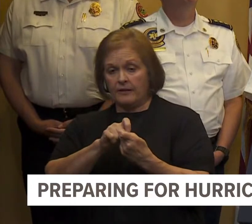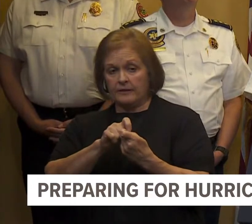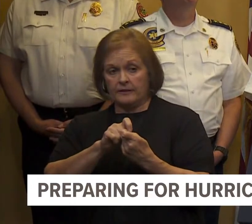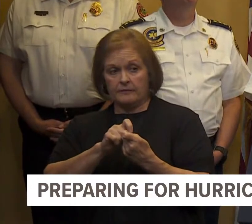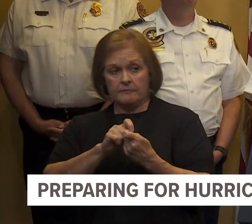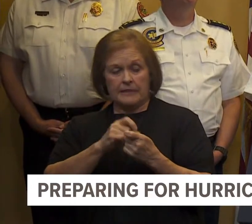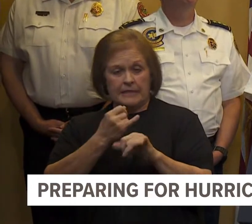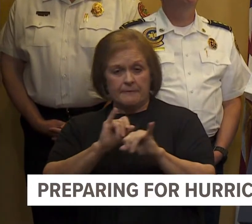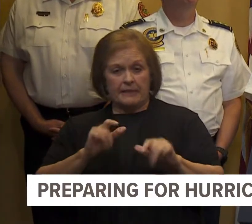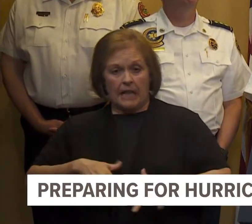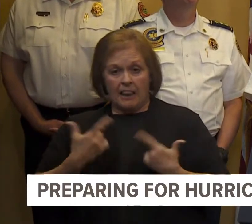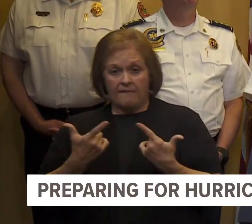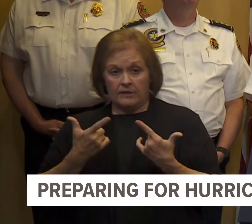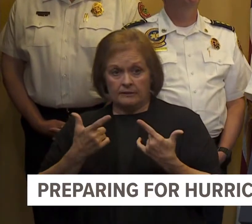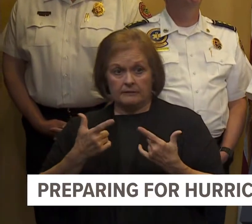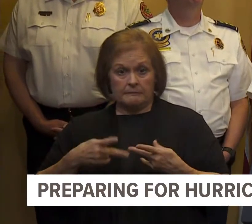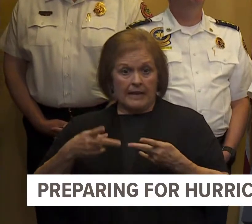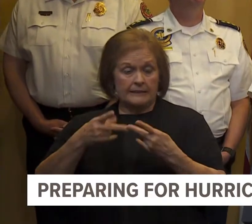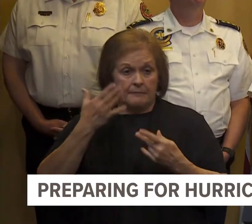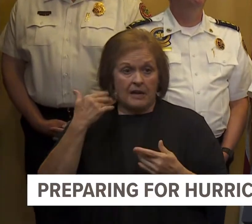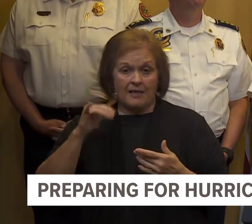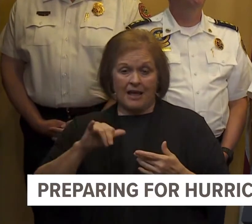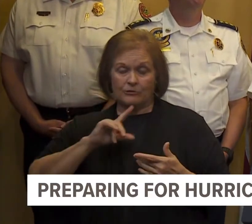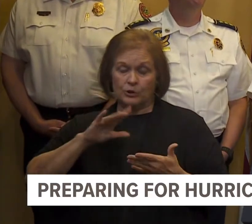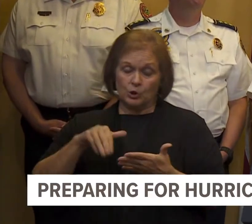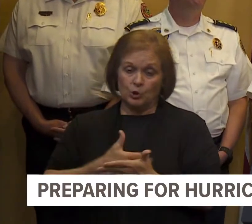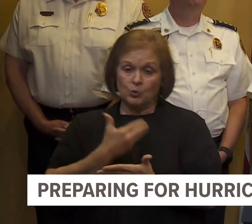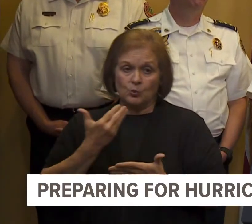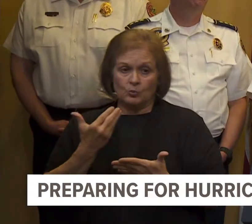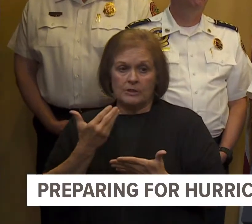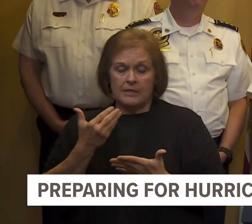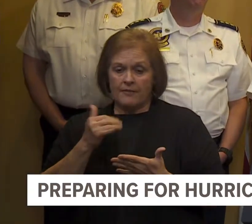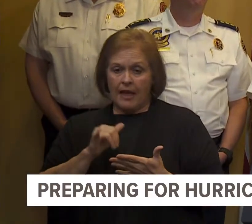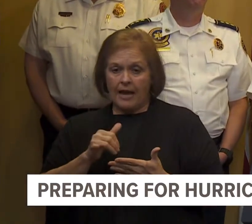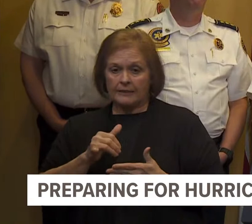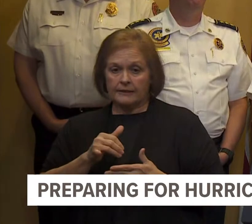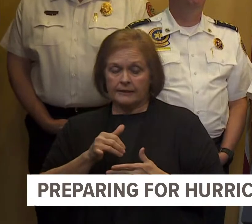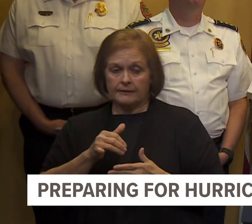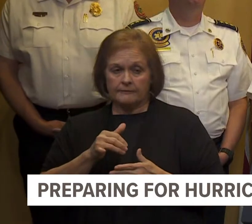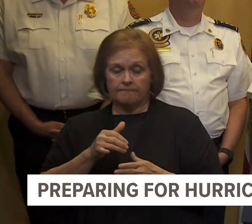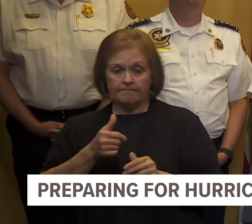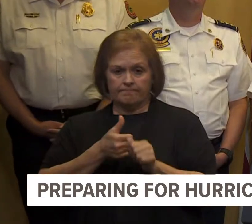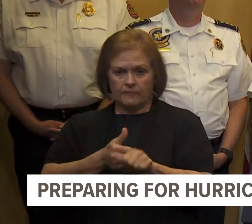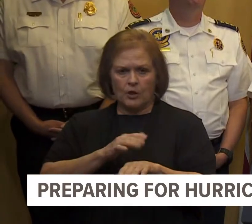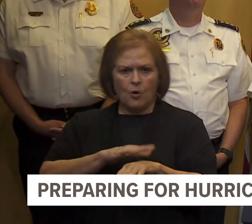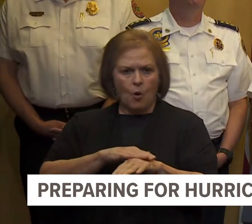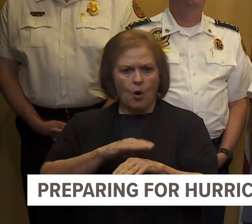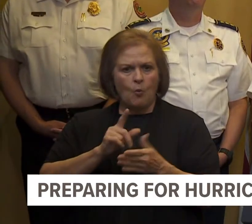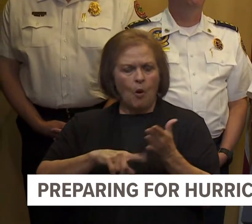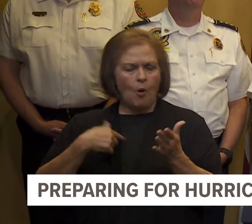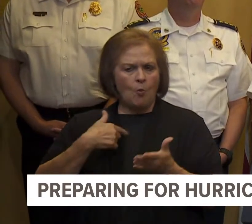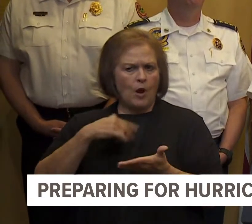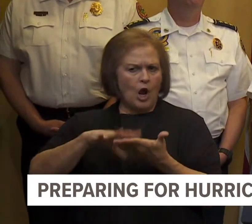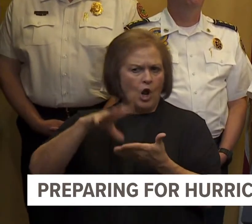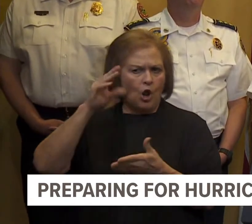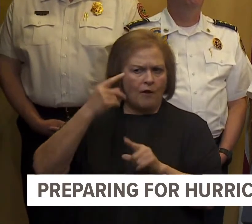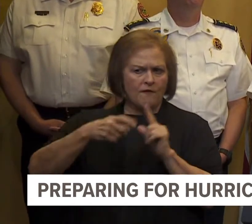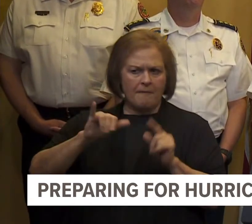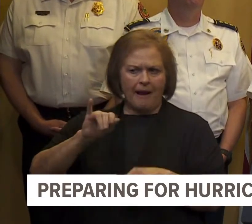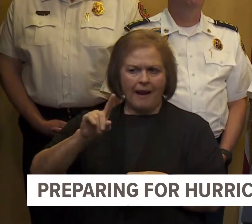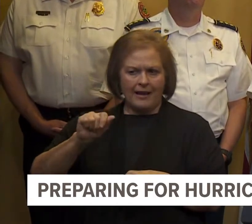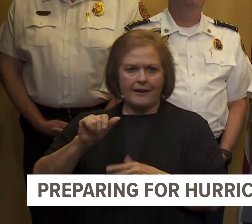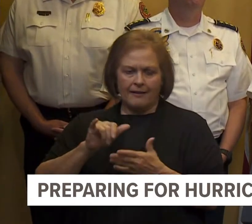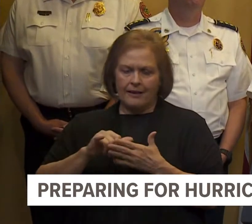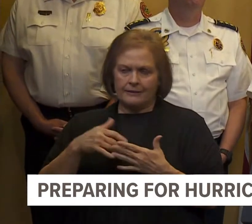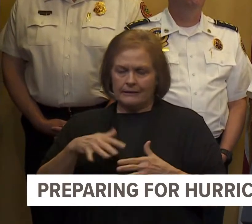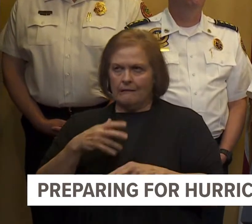about the independent living facilities, because this is something new and it's directly based on the lessons learned from Ida, and those were very